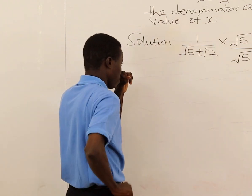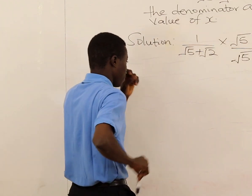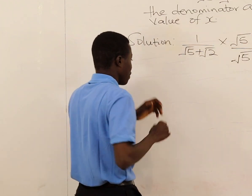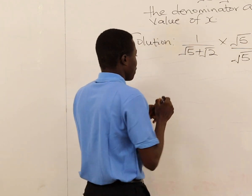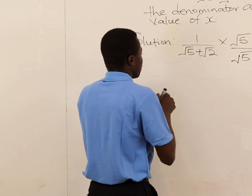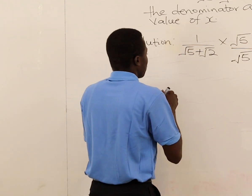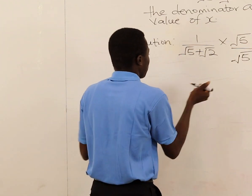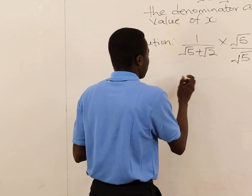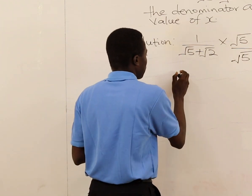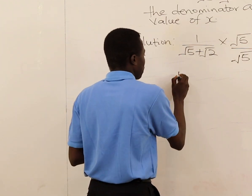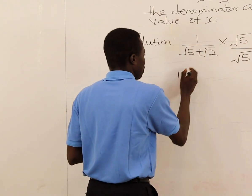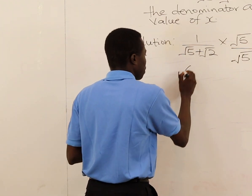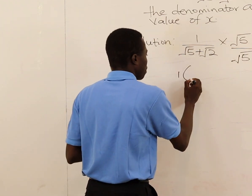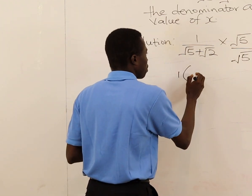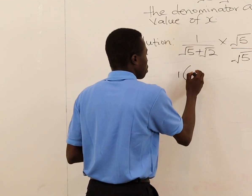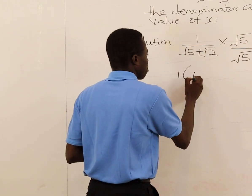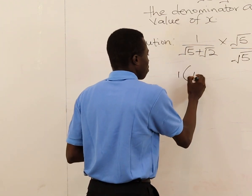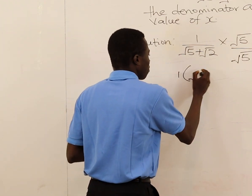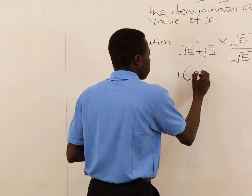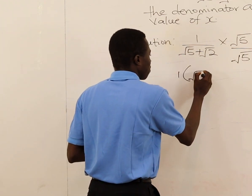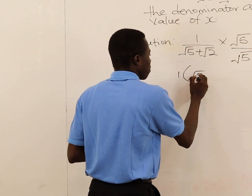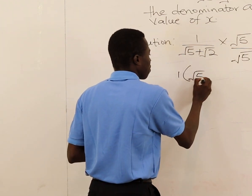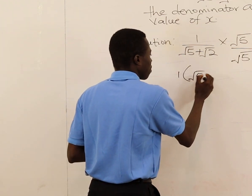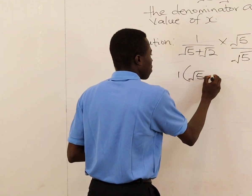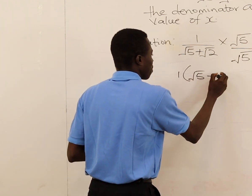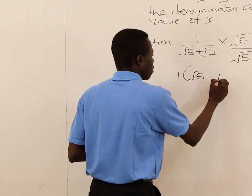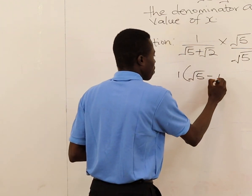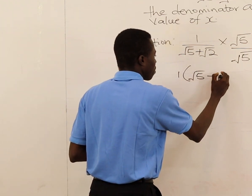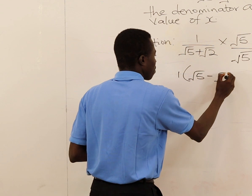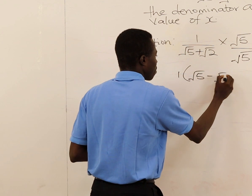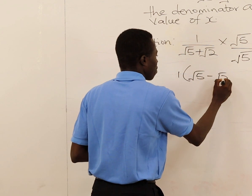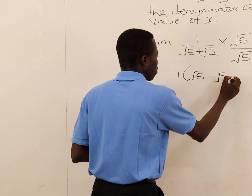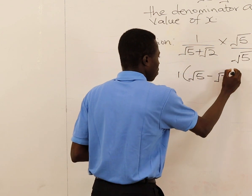square root of 2 divided by square root of 5 plus square root of 2 multiply square root of 5 minus square root of 2.